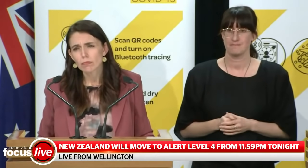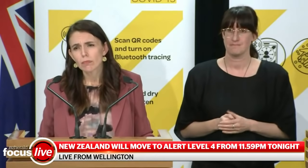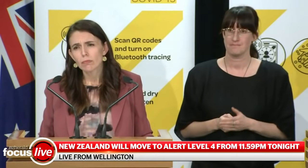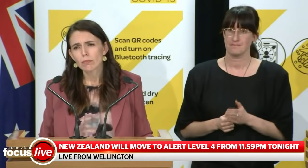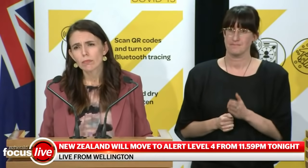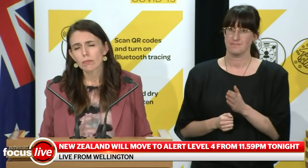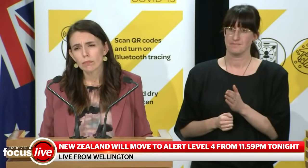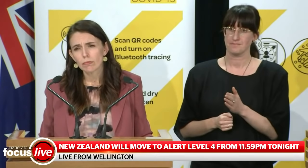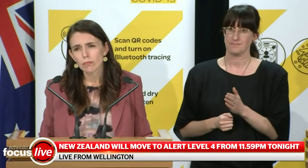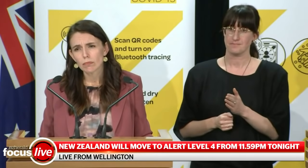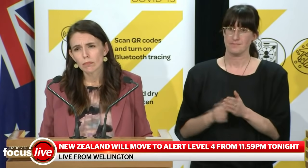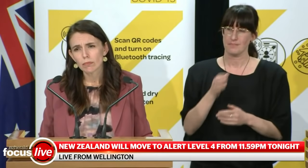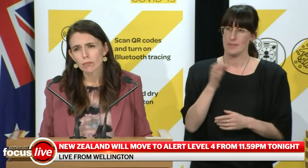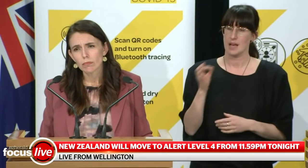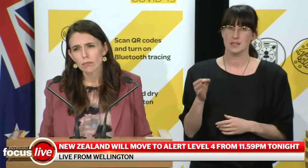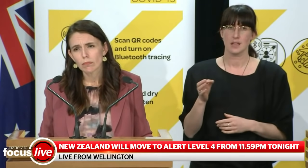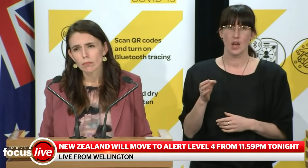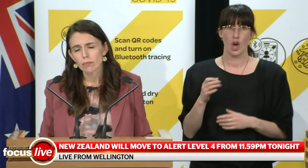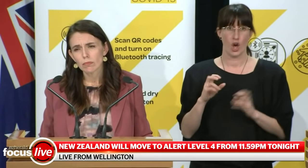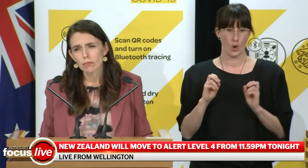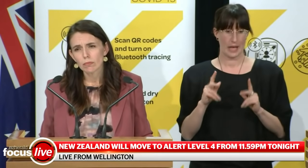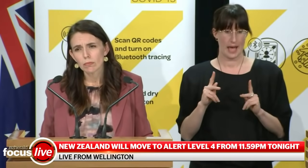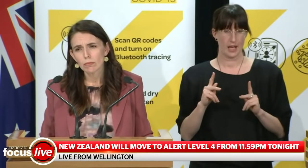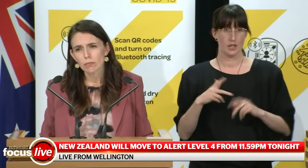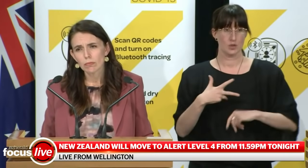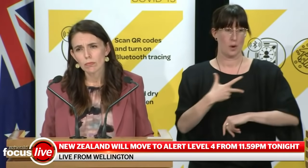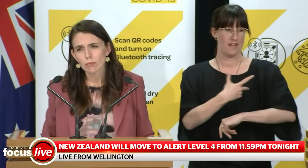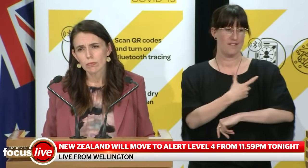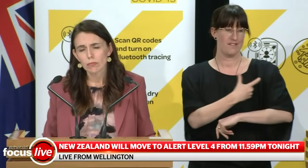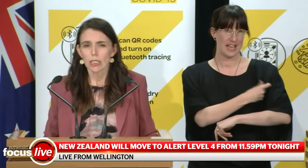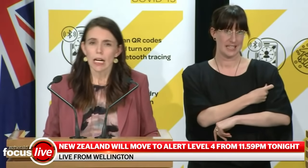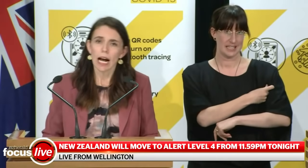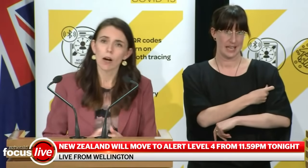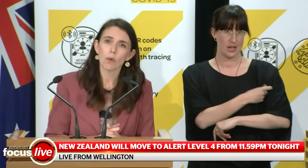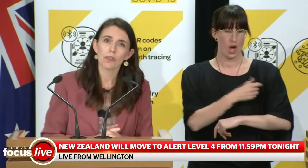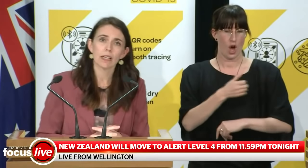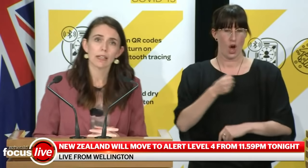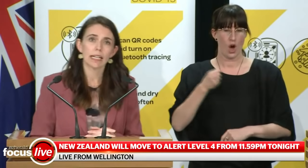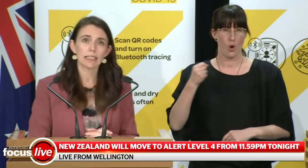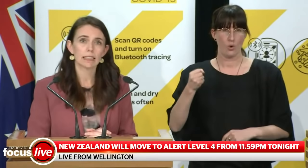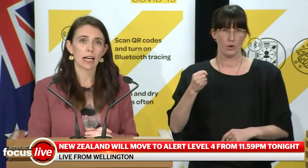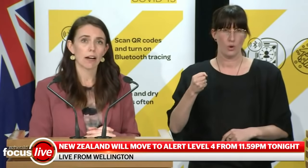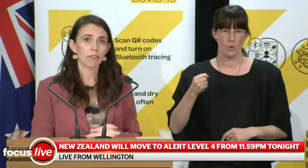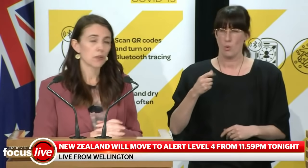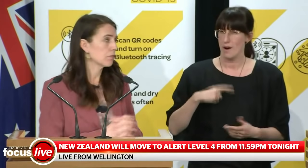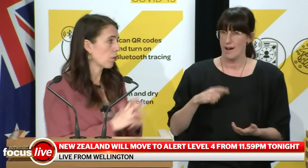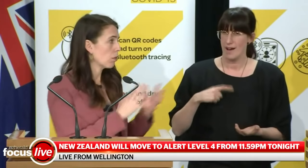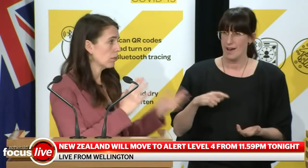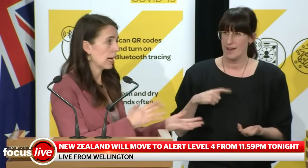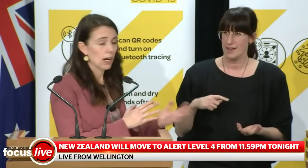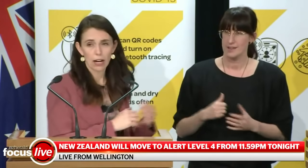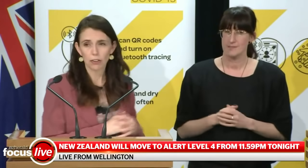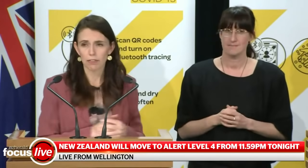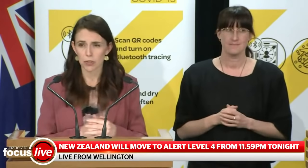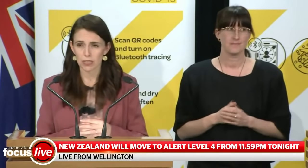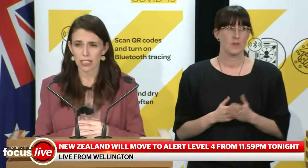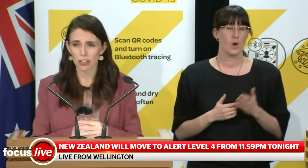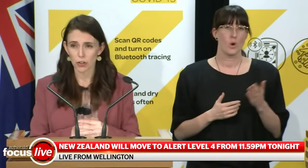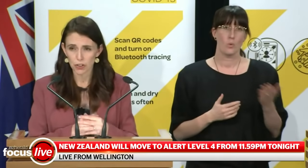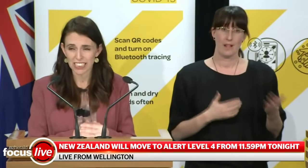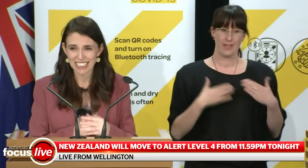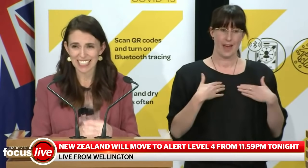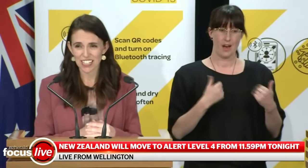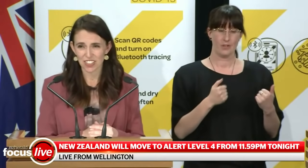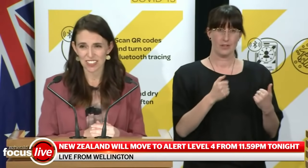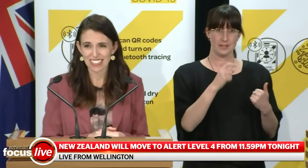plan for continuing the vaccination rollout at level 4? Why do we need to pause it for so long? Well, there is a view from our health officials that in